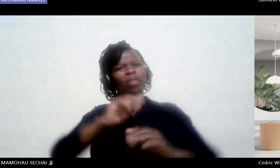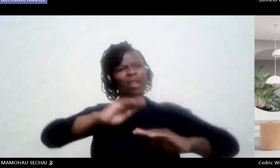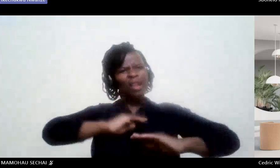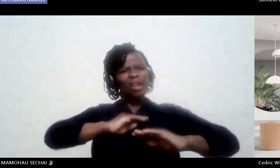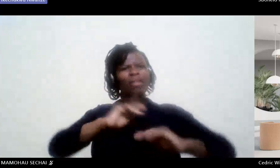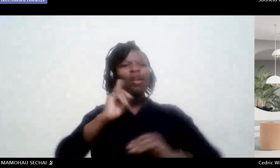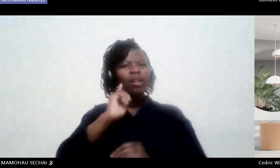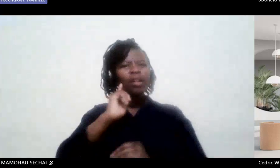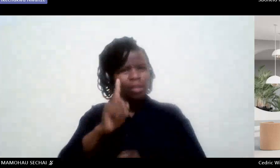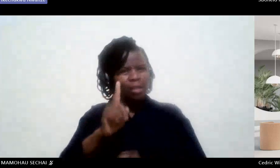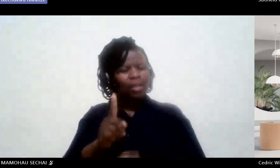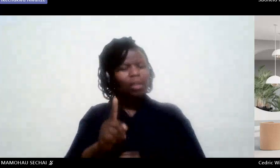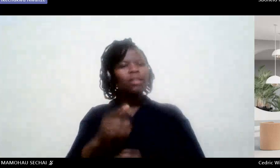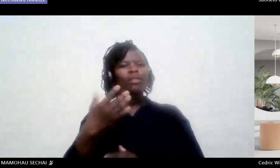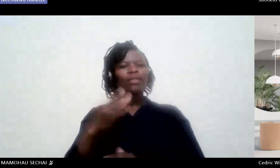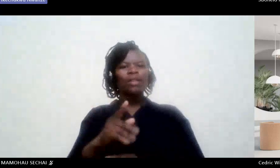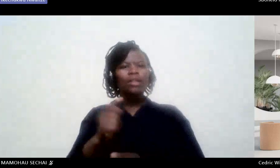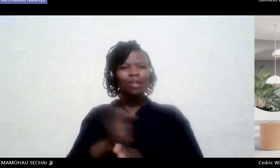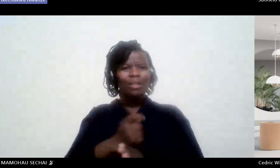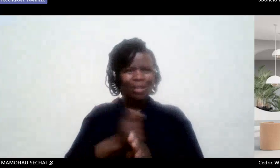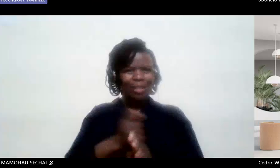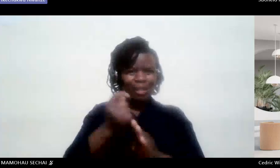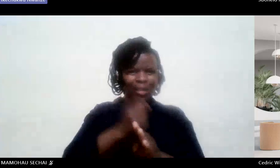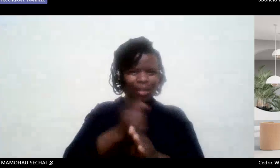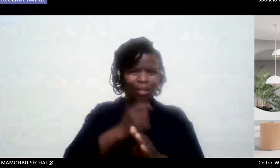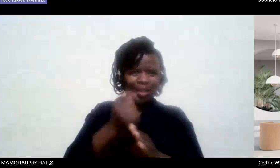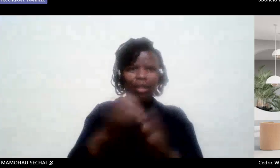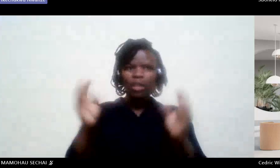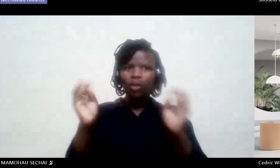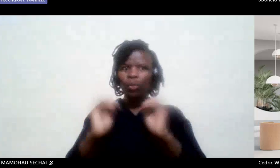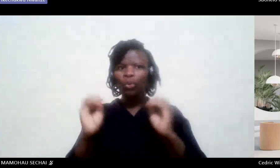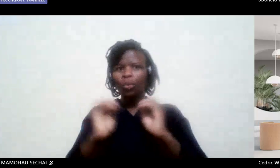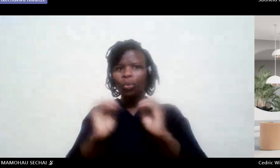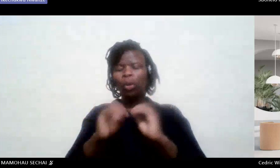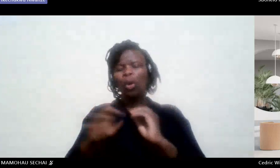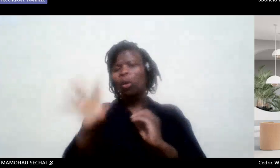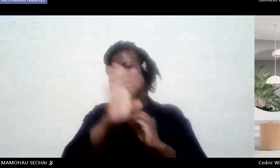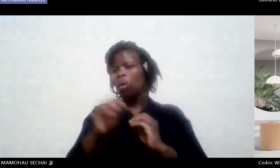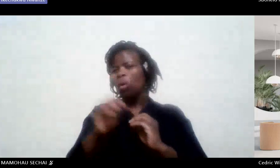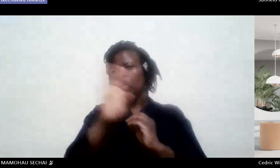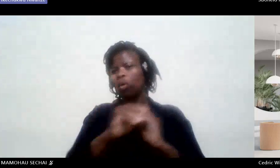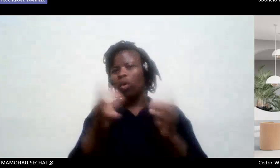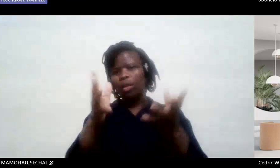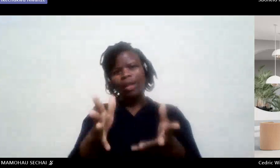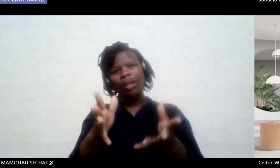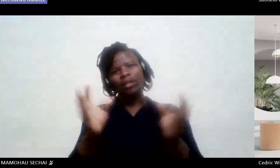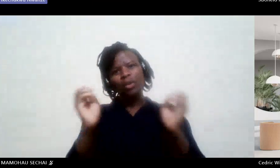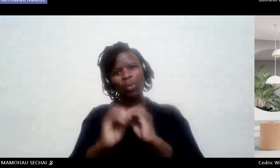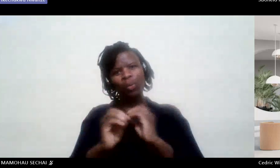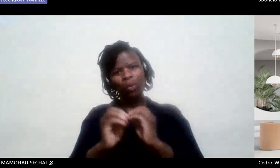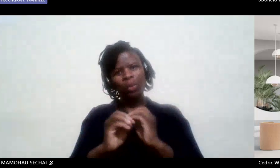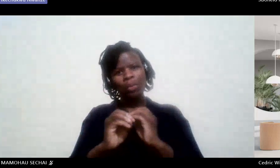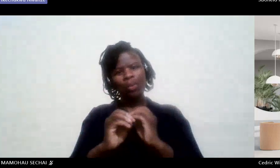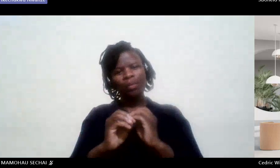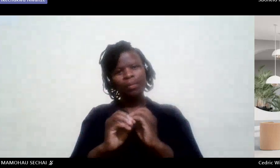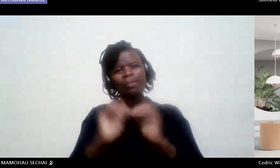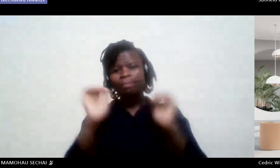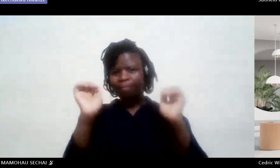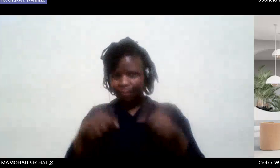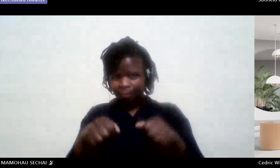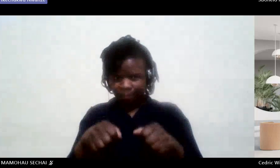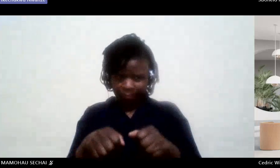don't have the assistive technology. All these things that hinges on money and resources is because of decolonization.